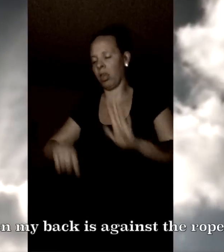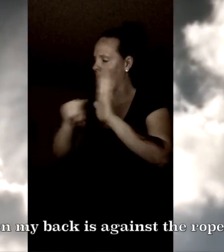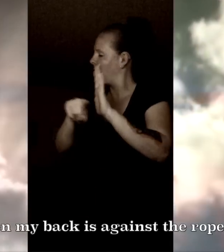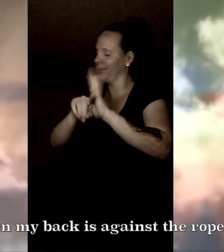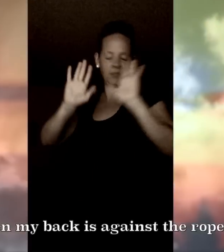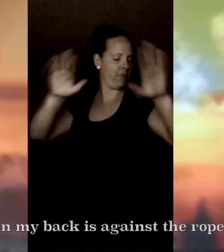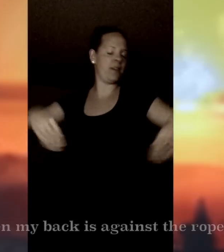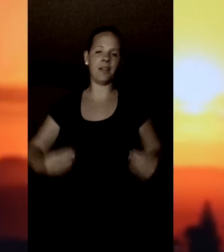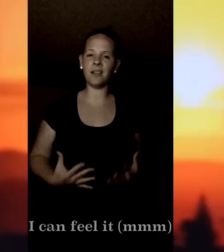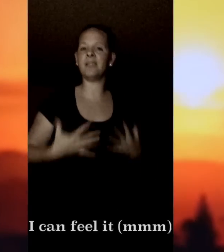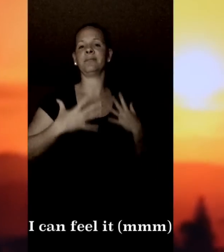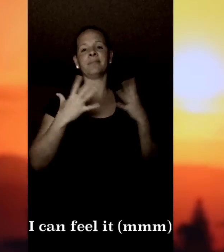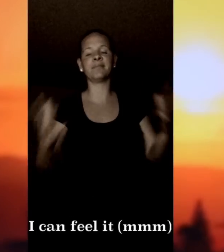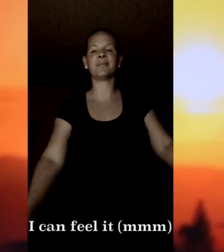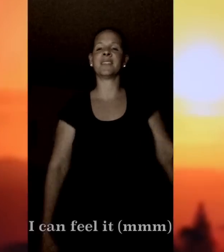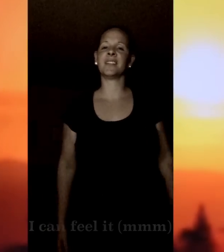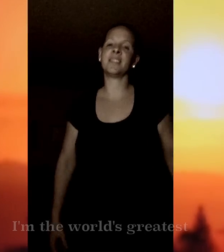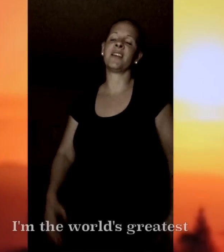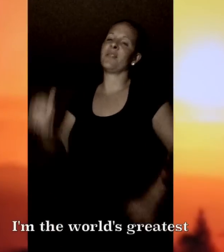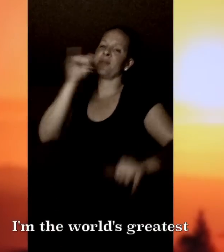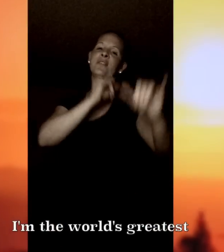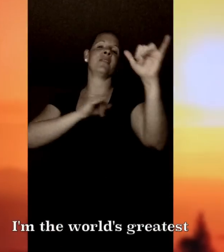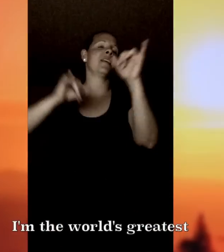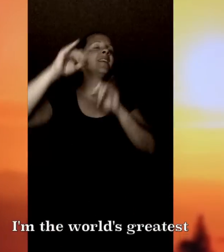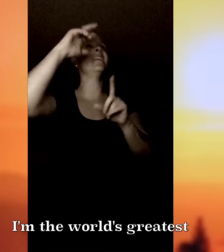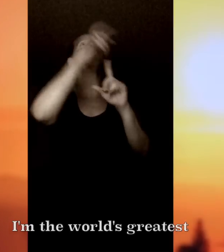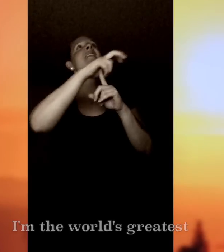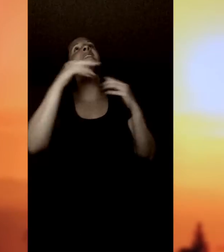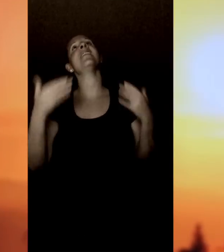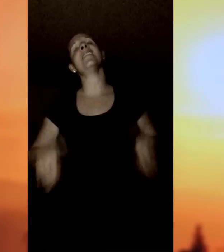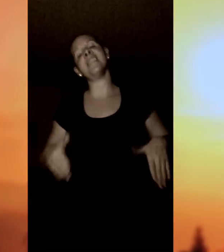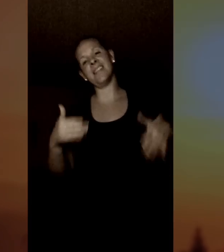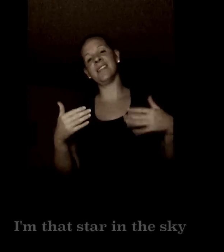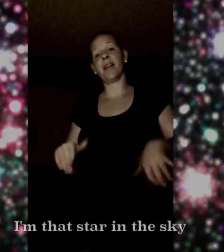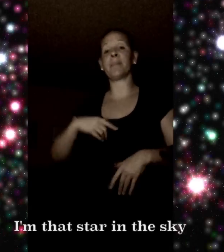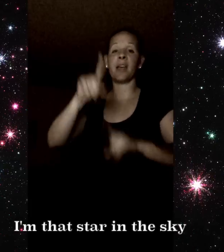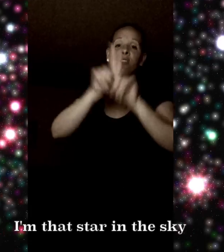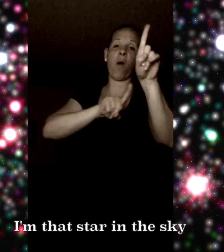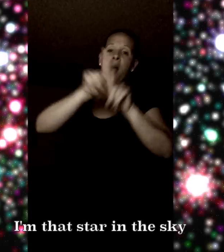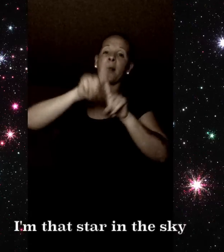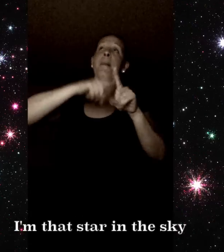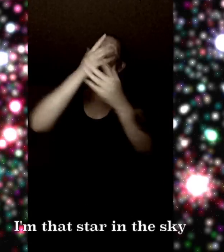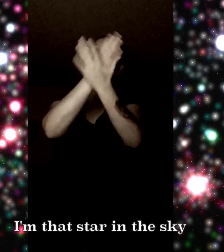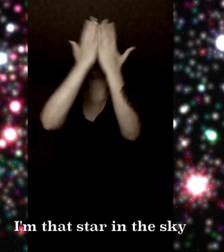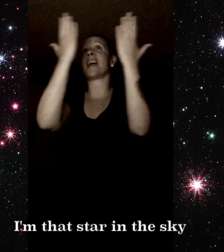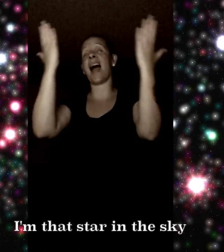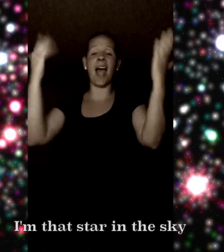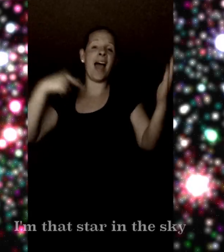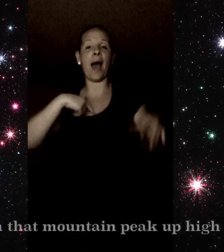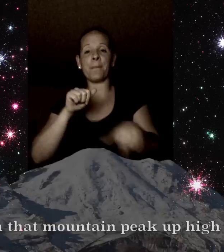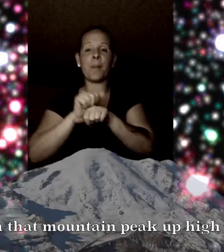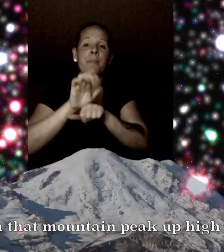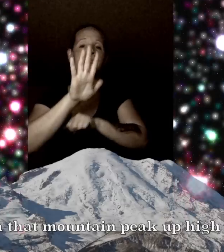When my back's against the wall, I can feel I'm the world's greatest. I saw the light and I'm that star up in the sky.